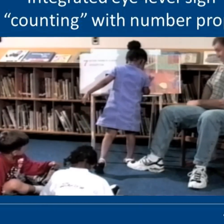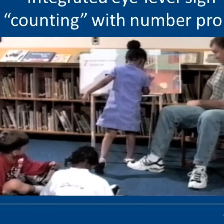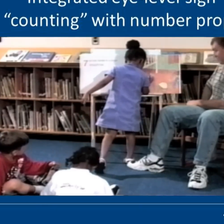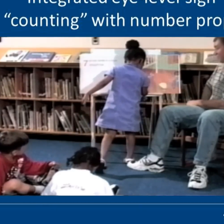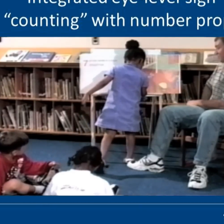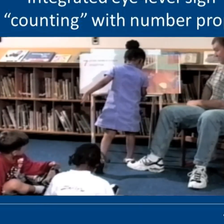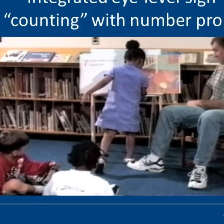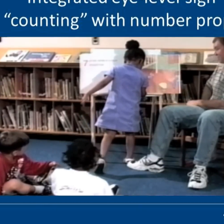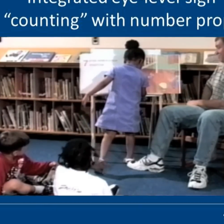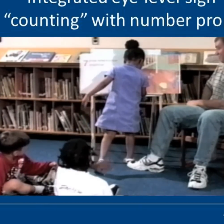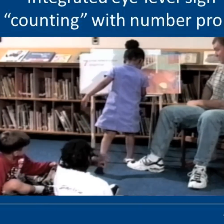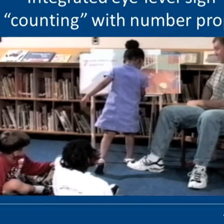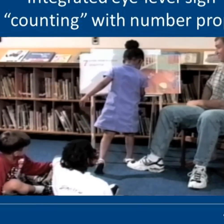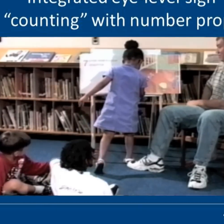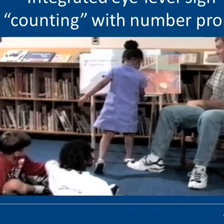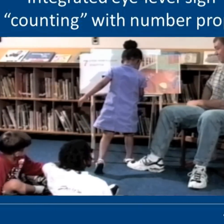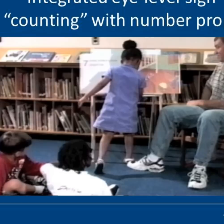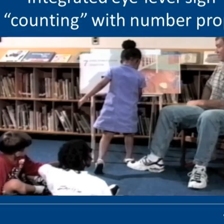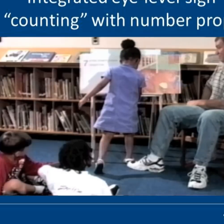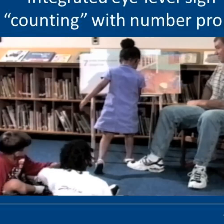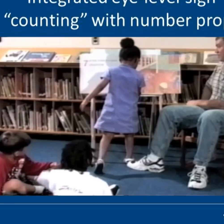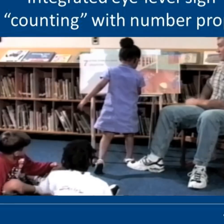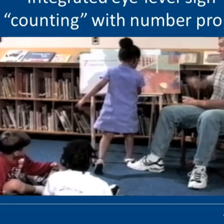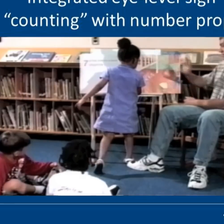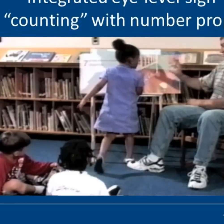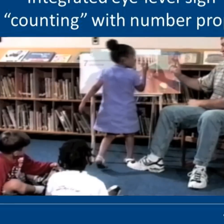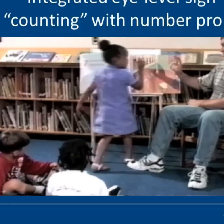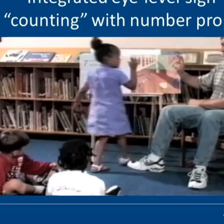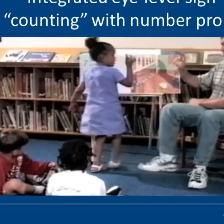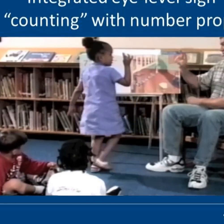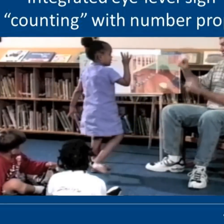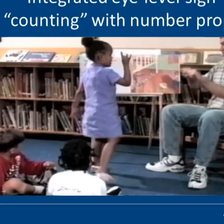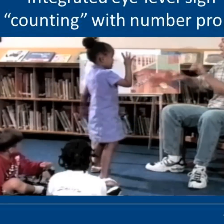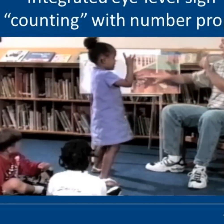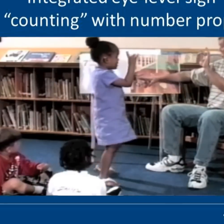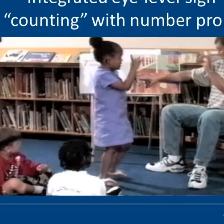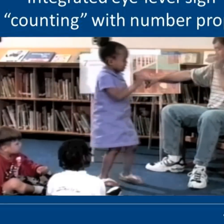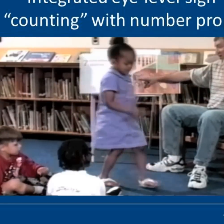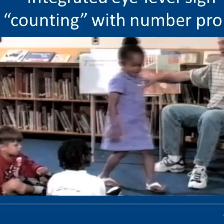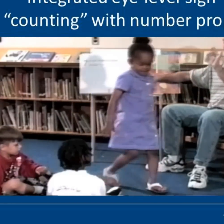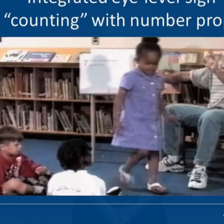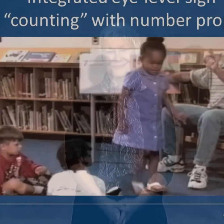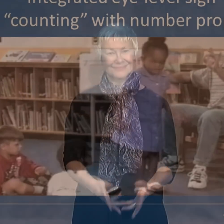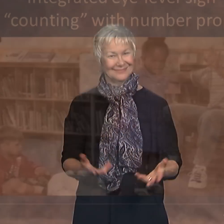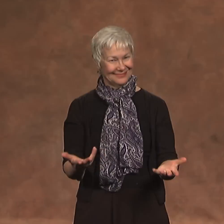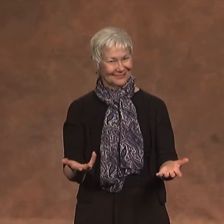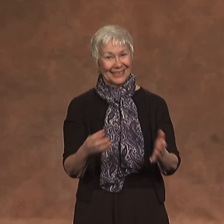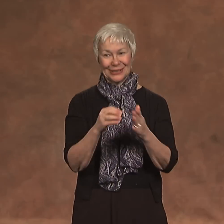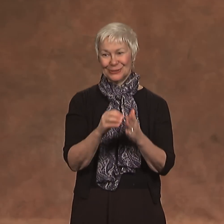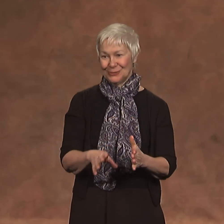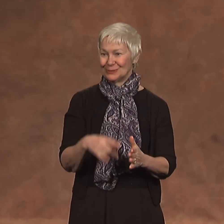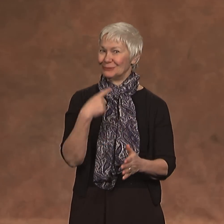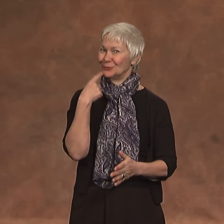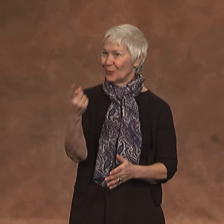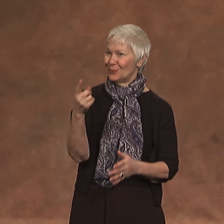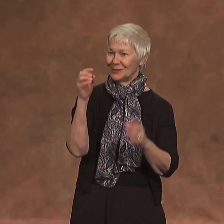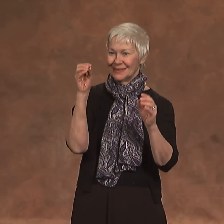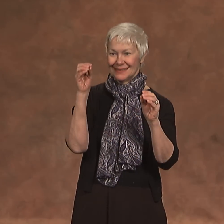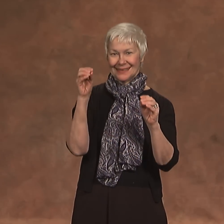One, two, 3, 4, 5, 6, 7, 8. 7 and 8. So the student is telling